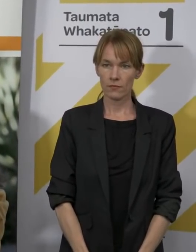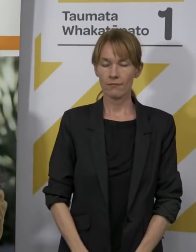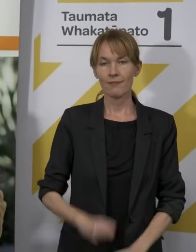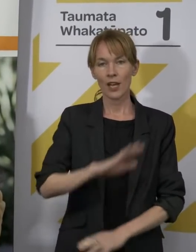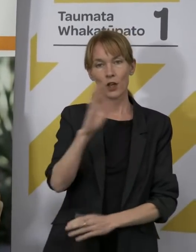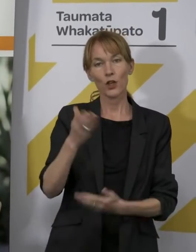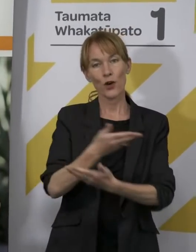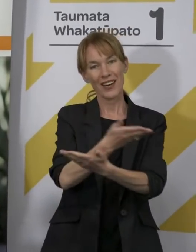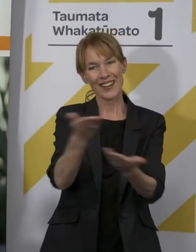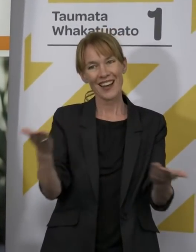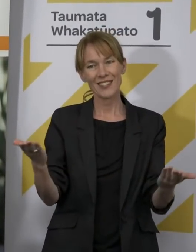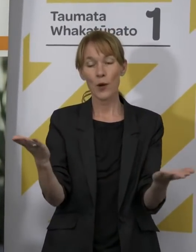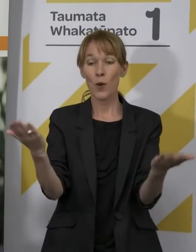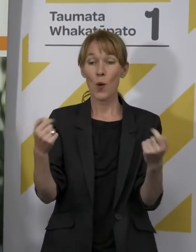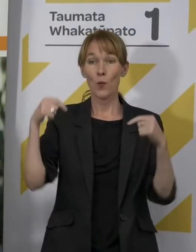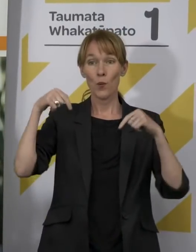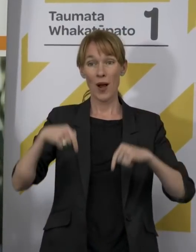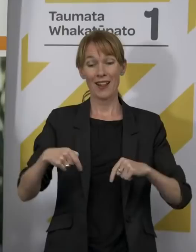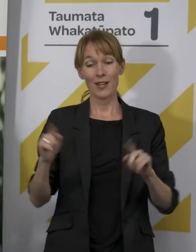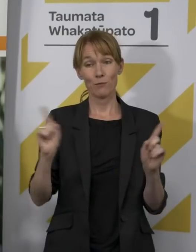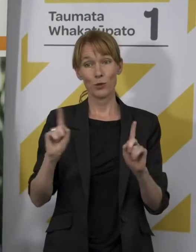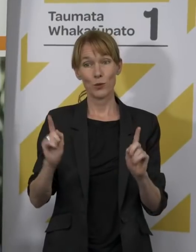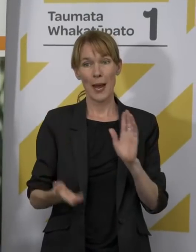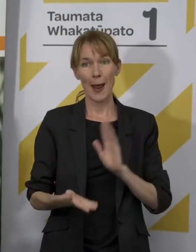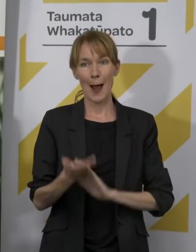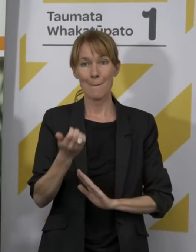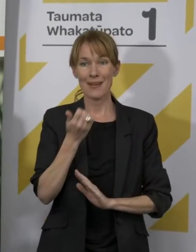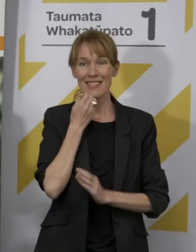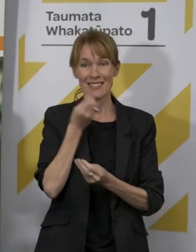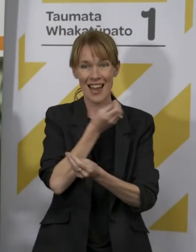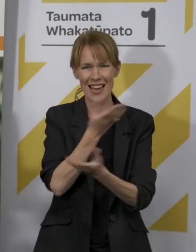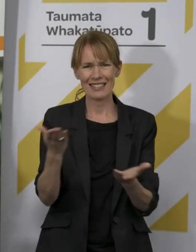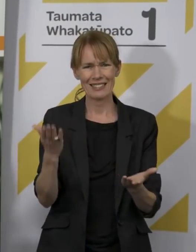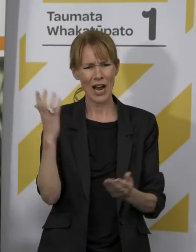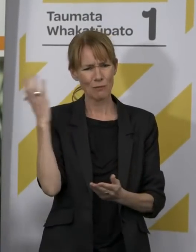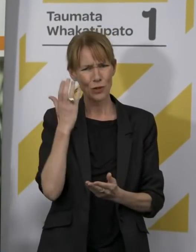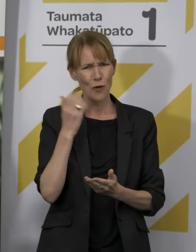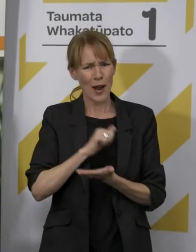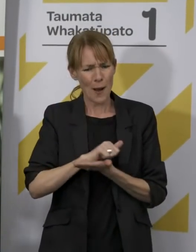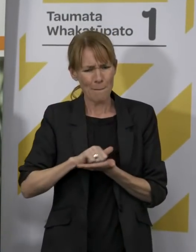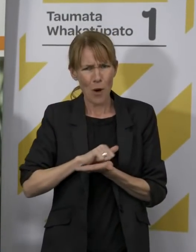Kia ora koutou katoa. Welcome to this afternoon's update. I'm sorry about the small room.